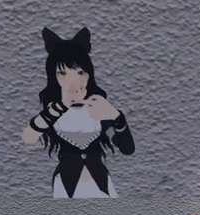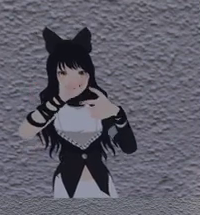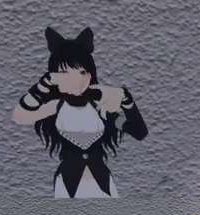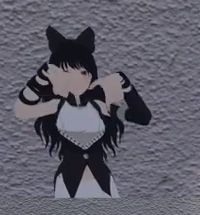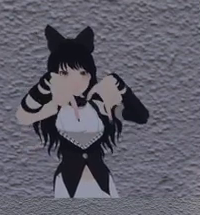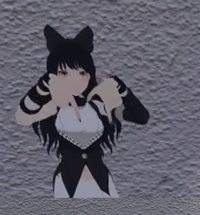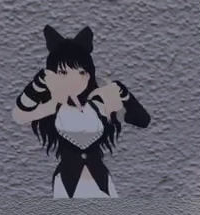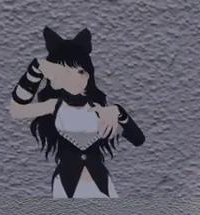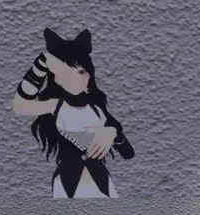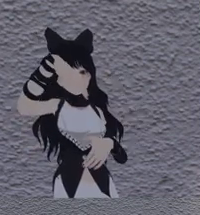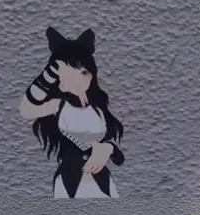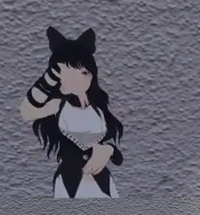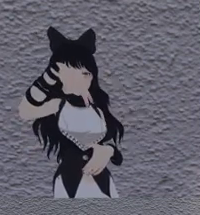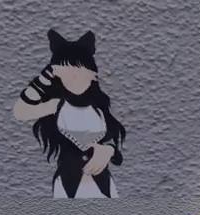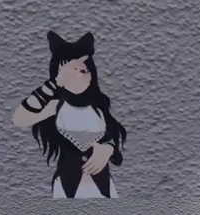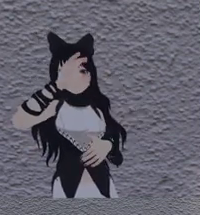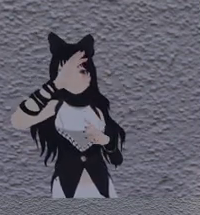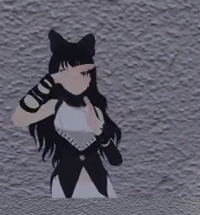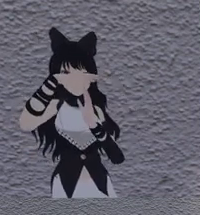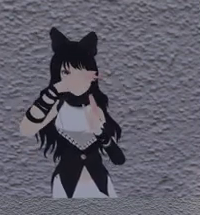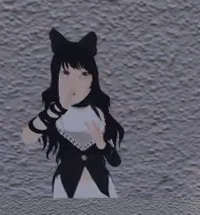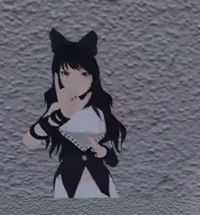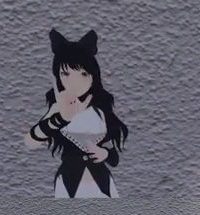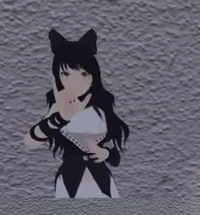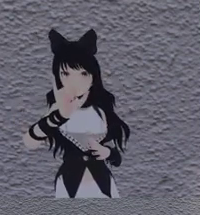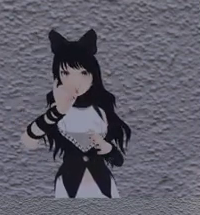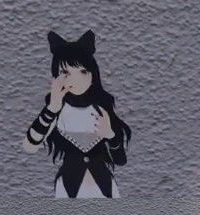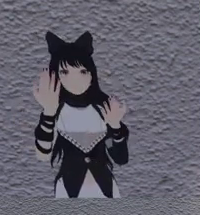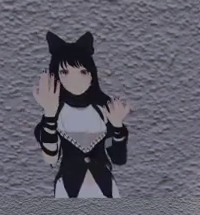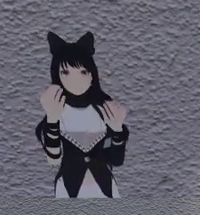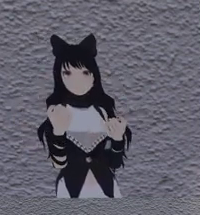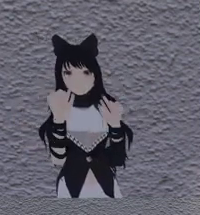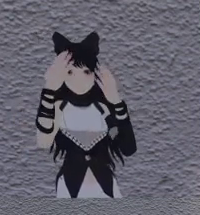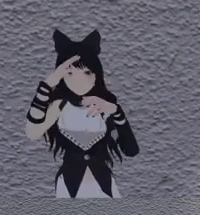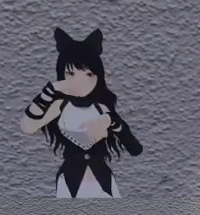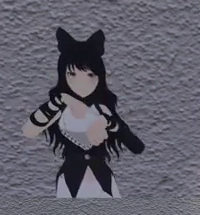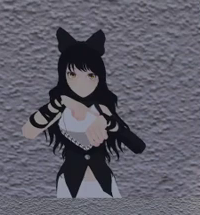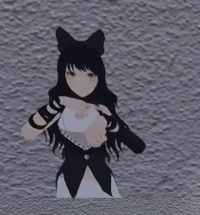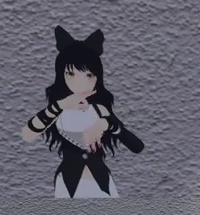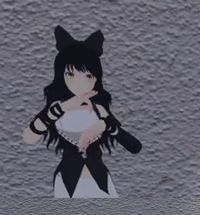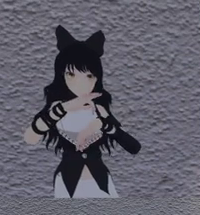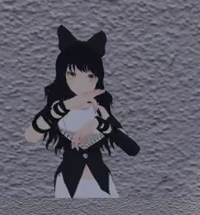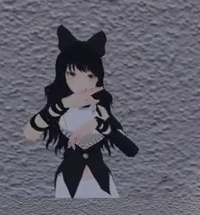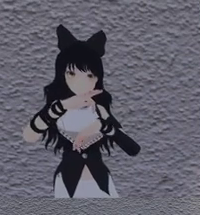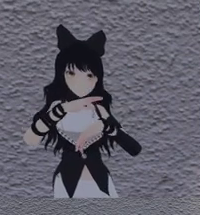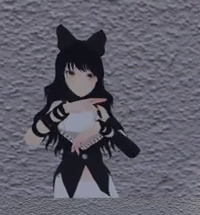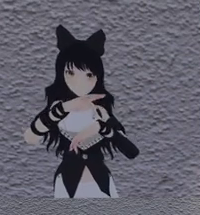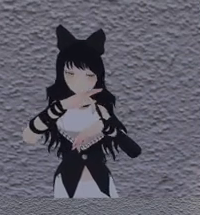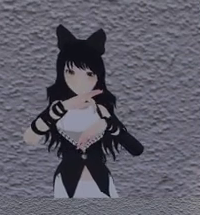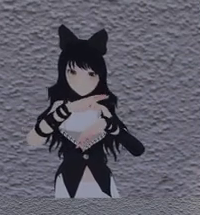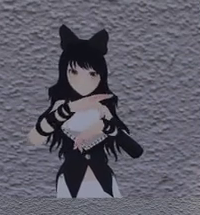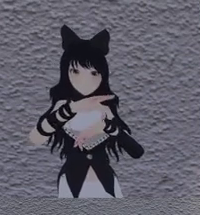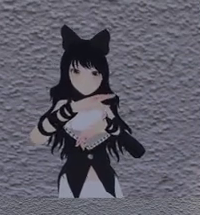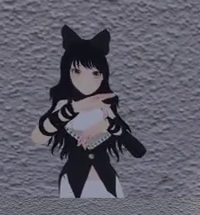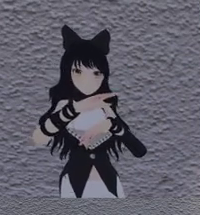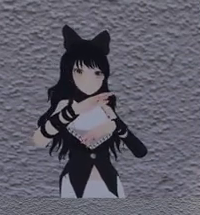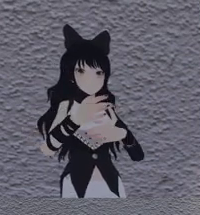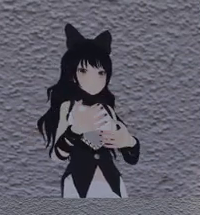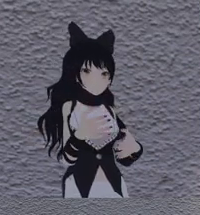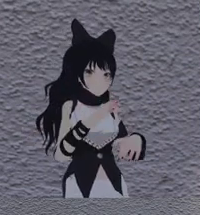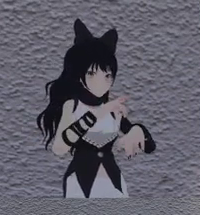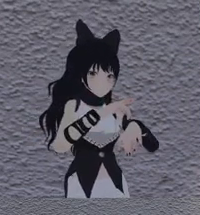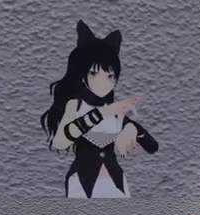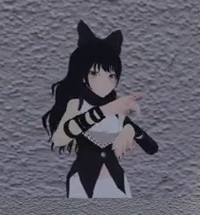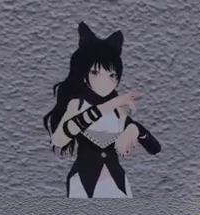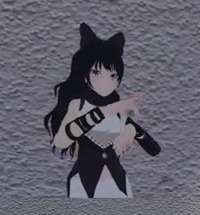then next, empty. When you're signing empty, that's multiple times. Empty.